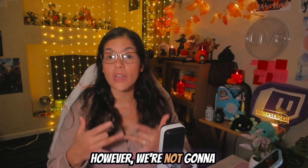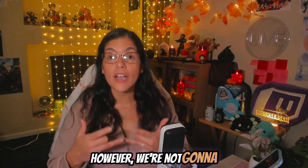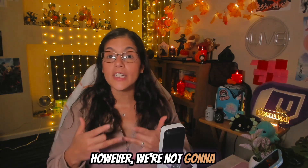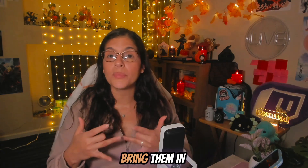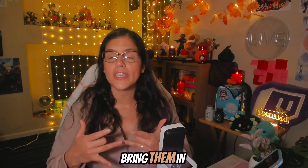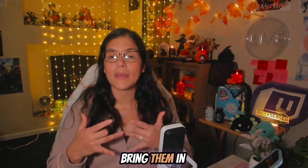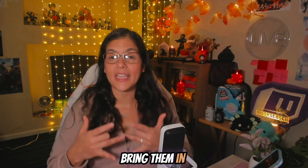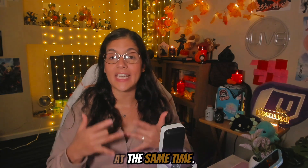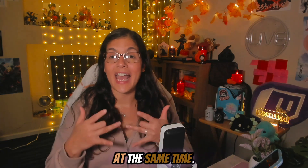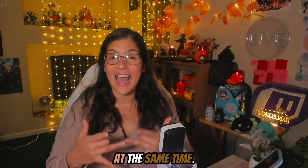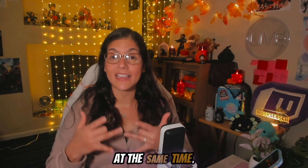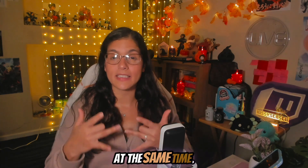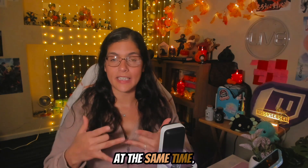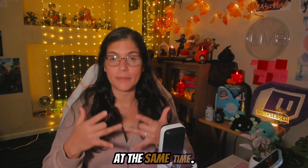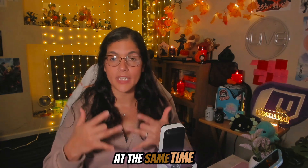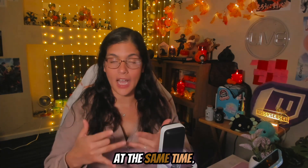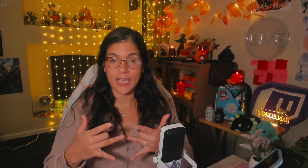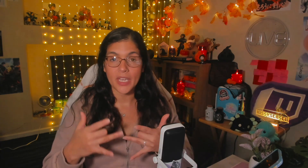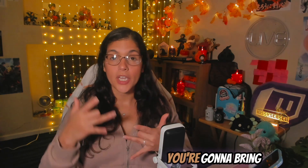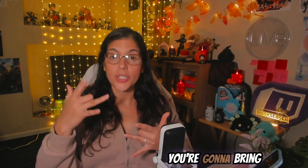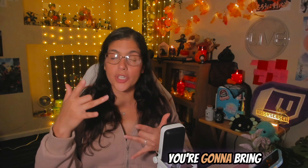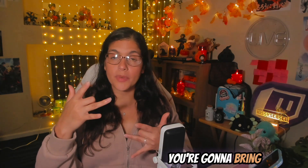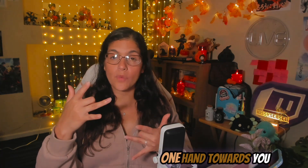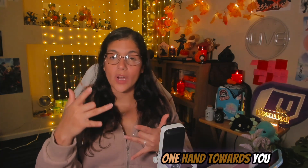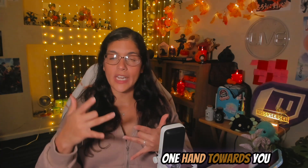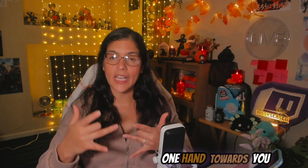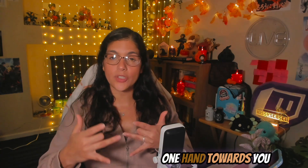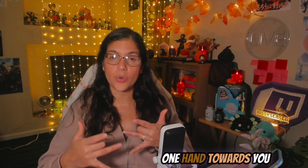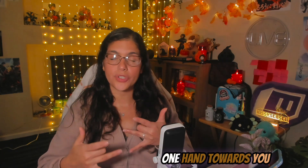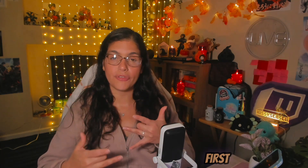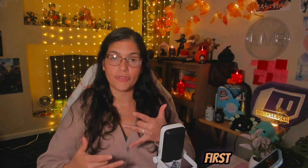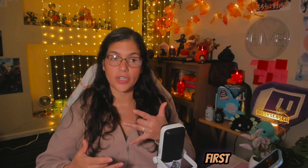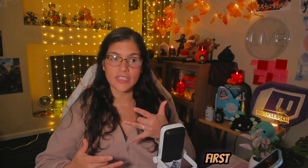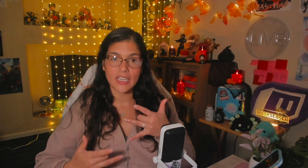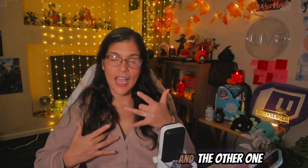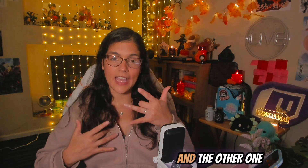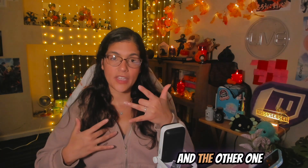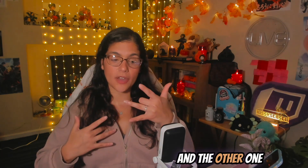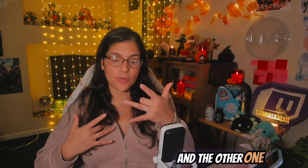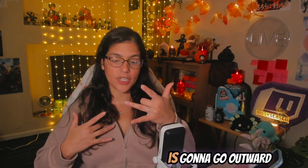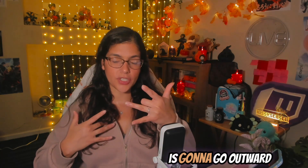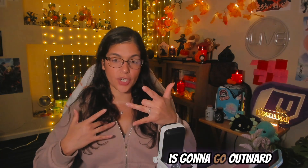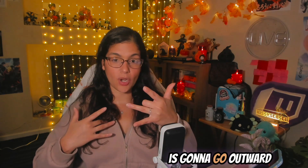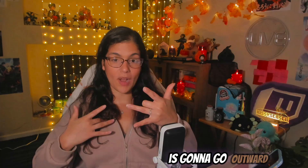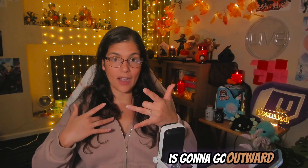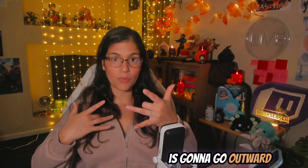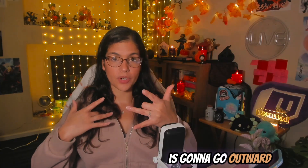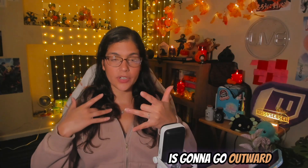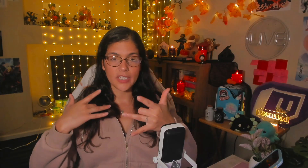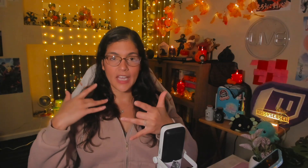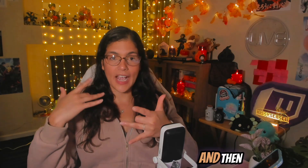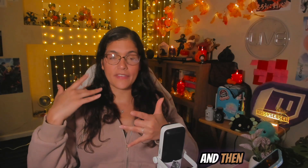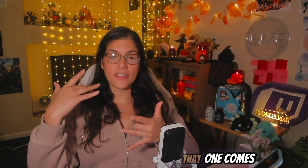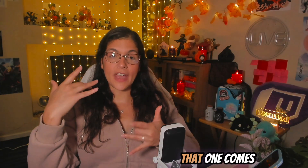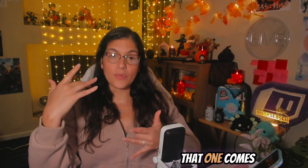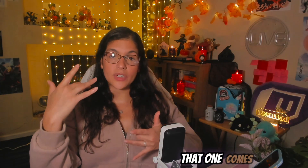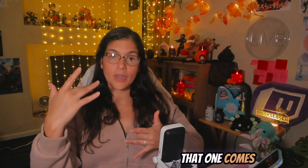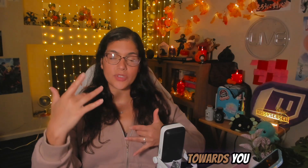going to bring them in at the same time. You're going to bring one hand towards you first, and the other one is going to go outward, and then that one comes towards